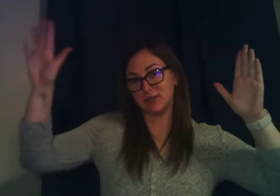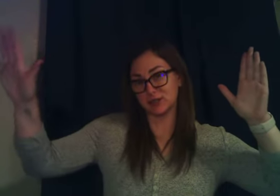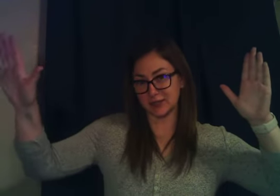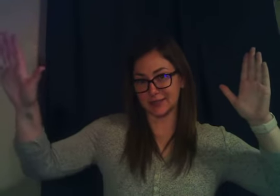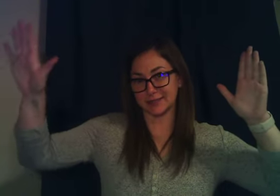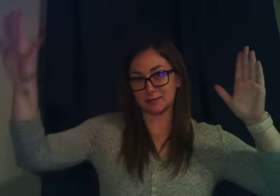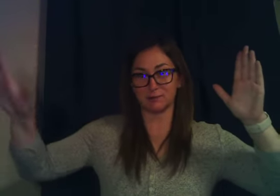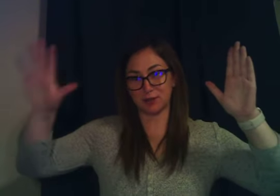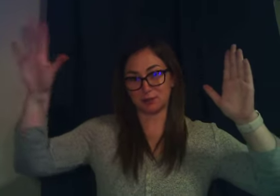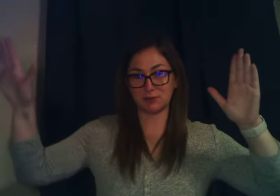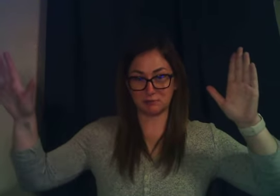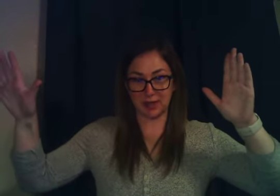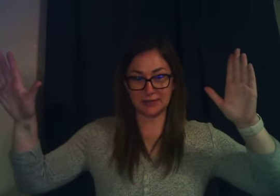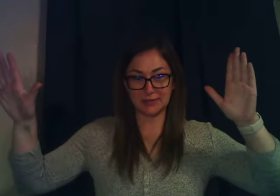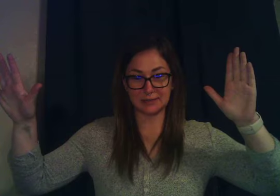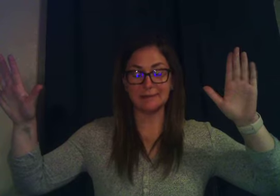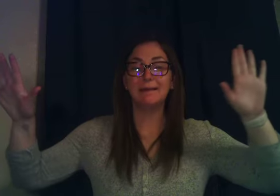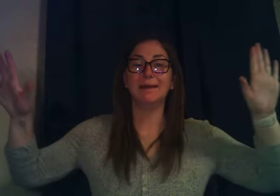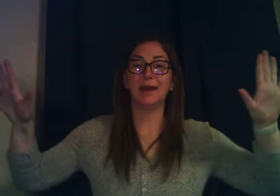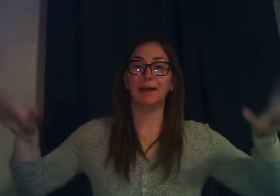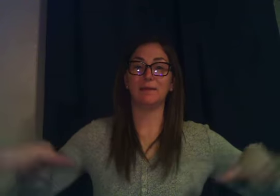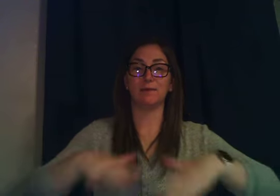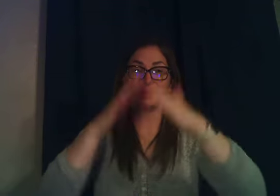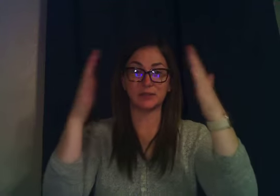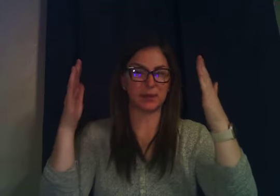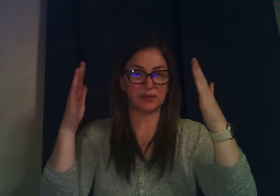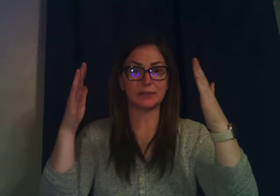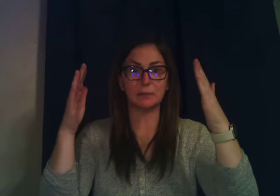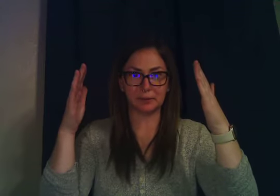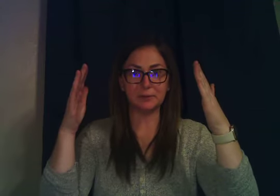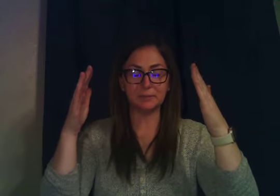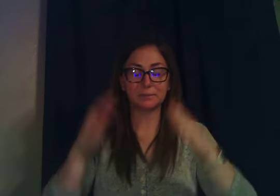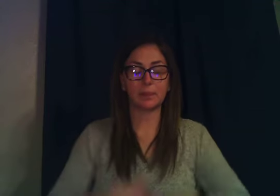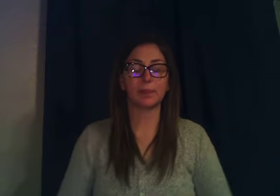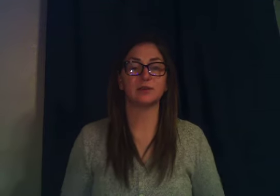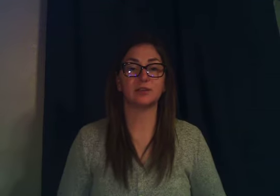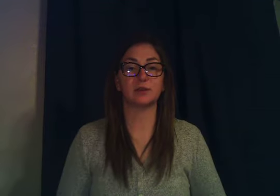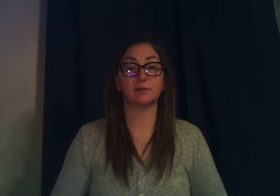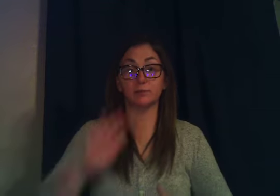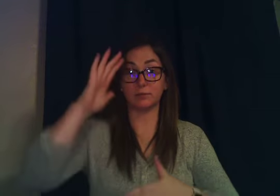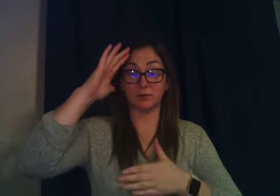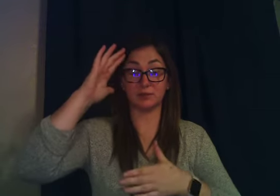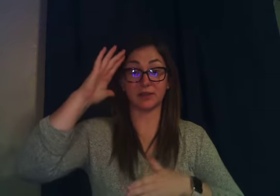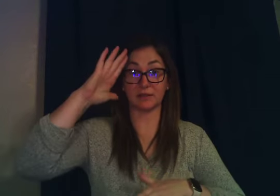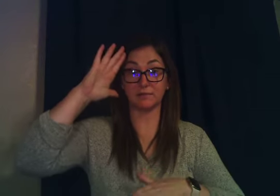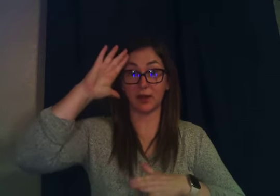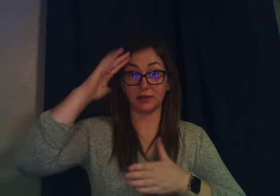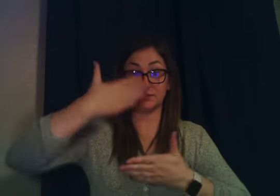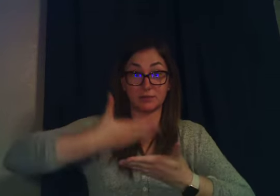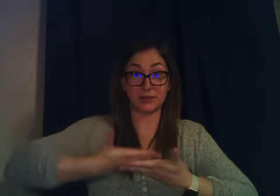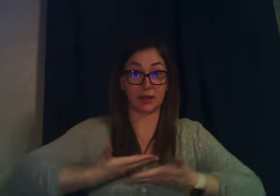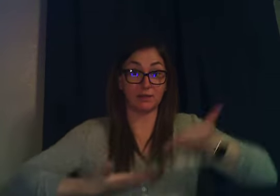Jesus is over here to the right. And then the Holy Spirit's in the middle. So when we do Son of God, you do Son,